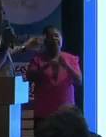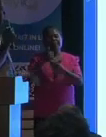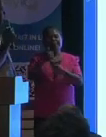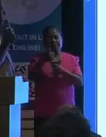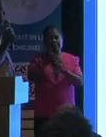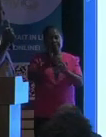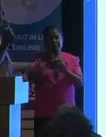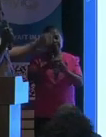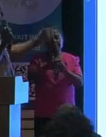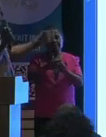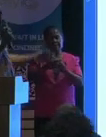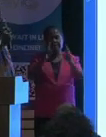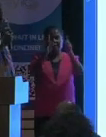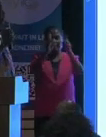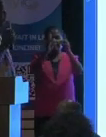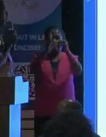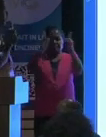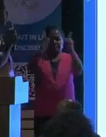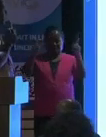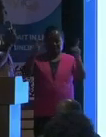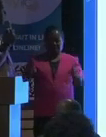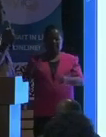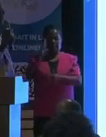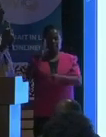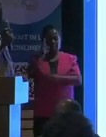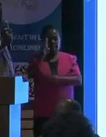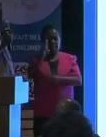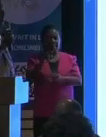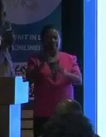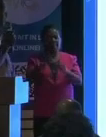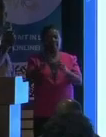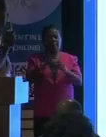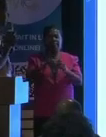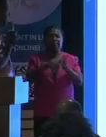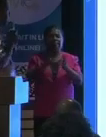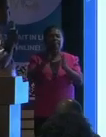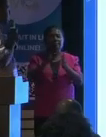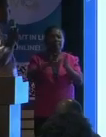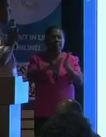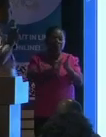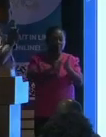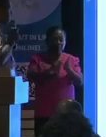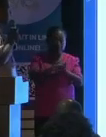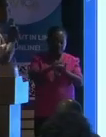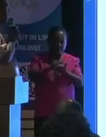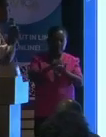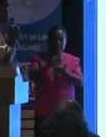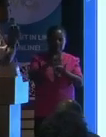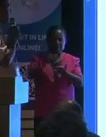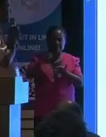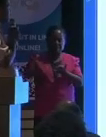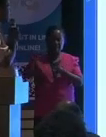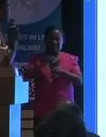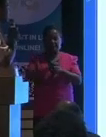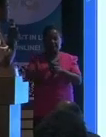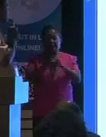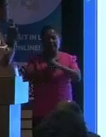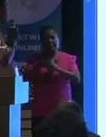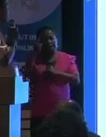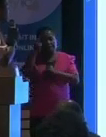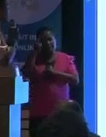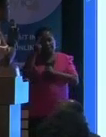how the form looks like. As always, your team must be indicated, the company name,